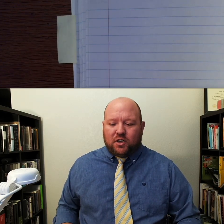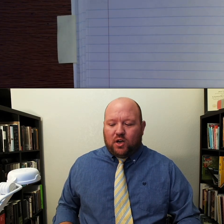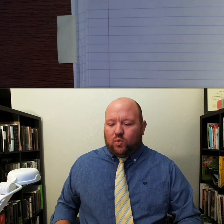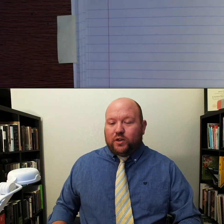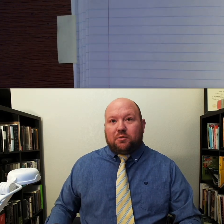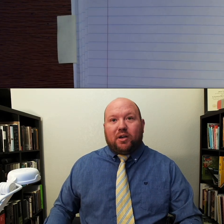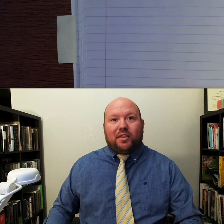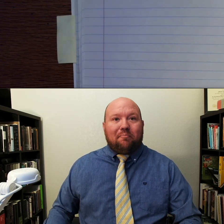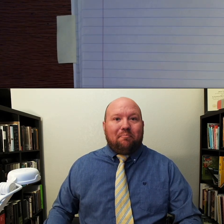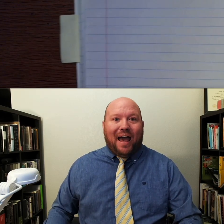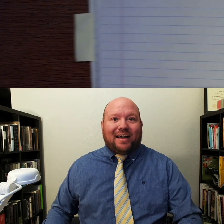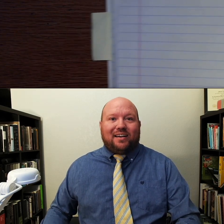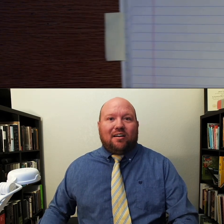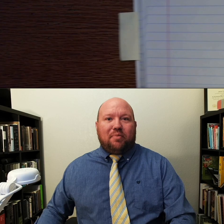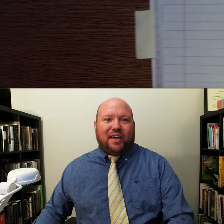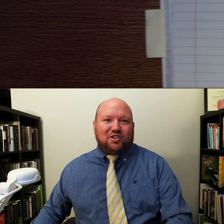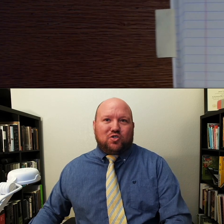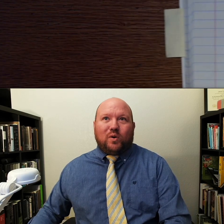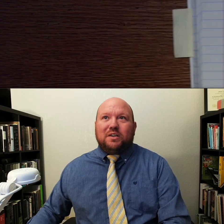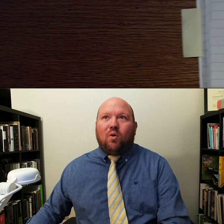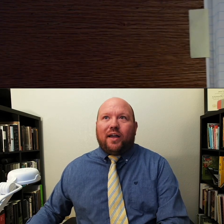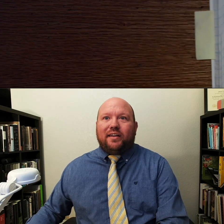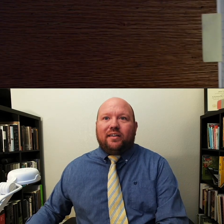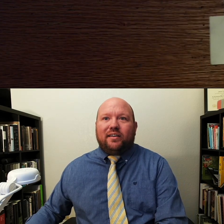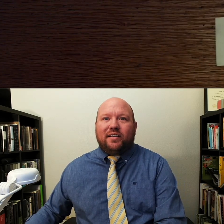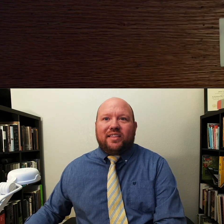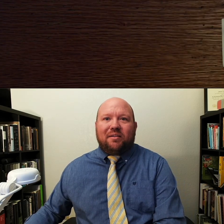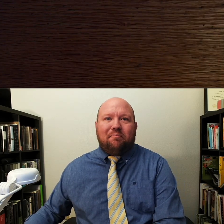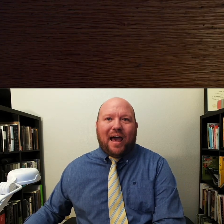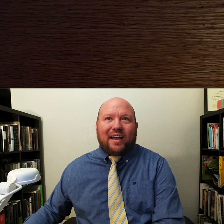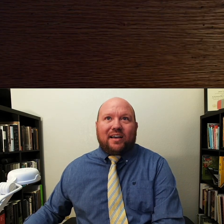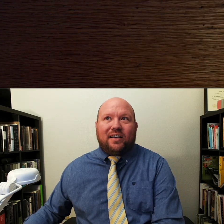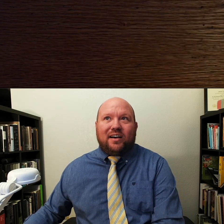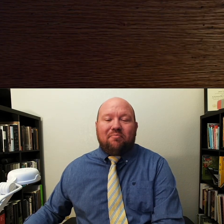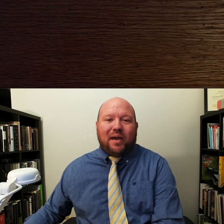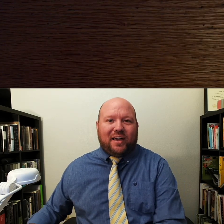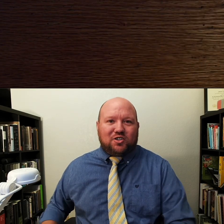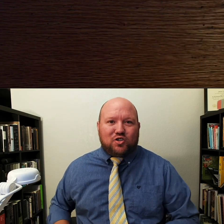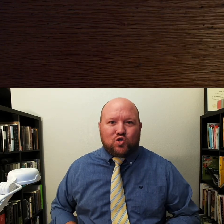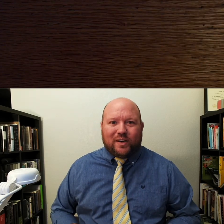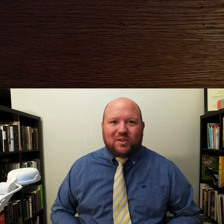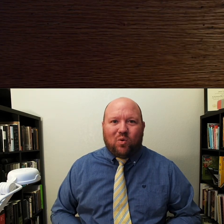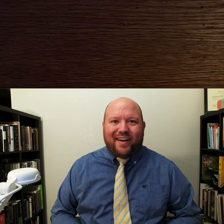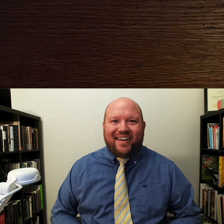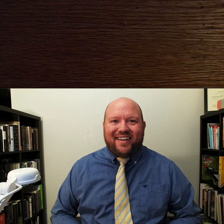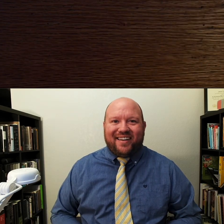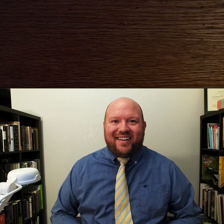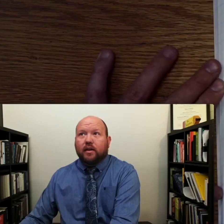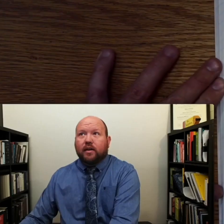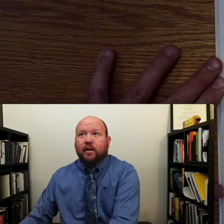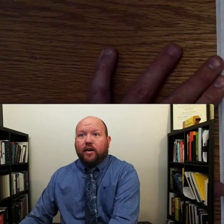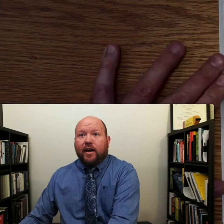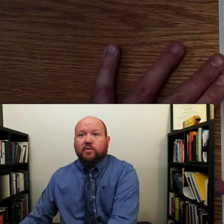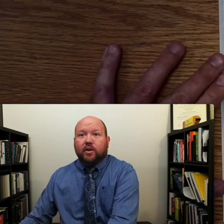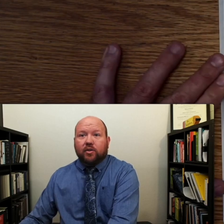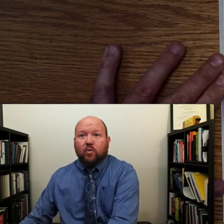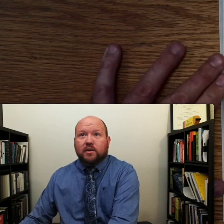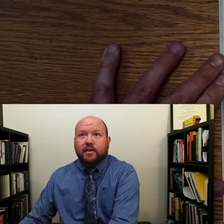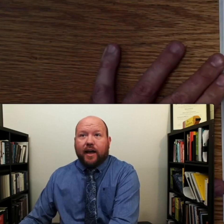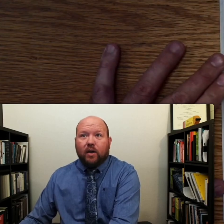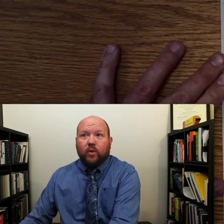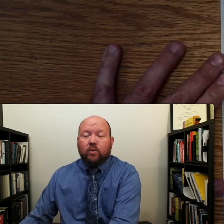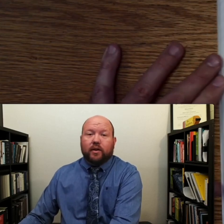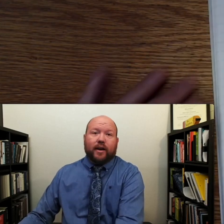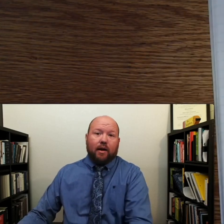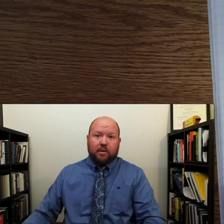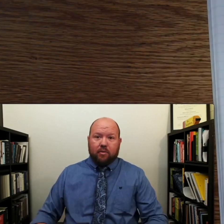page. We should be on the back of page 21. The back of page 21. Now, as we go through the words